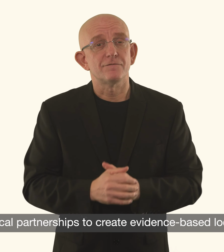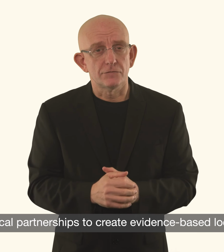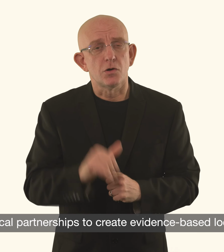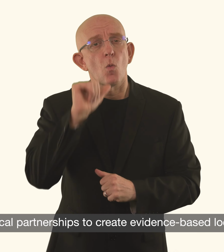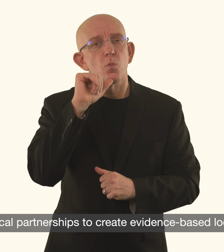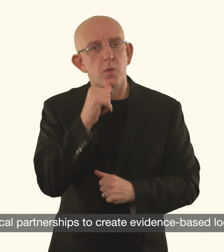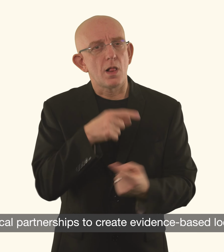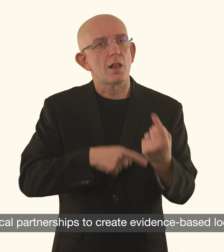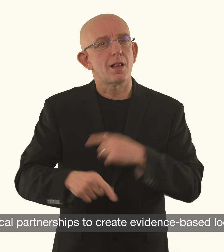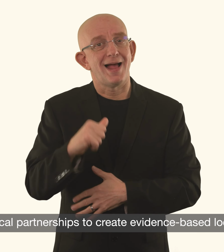Five.